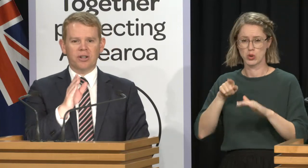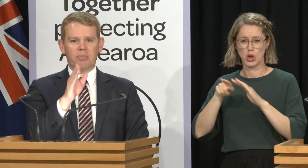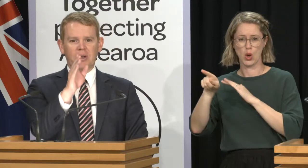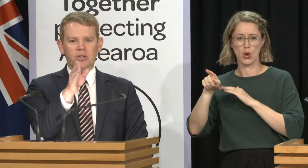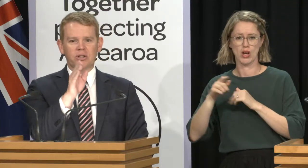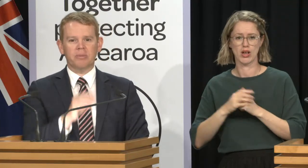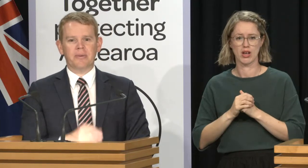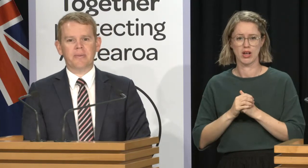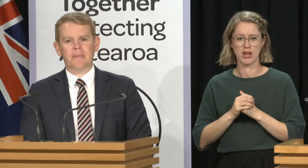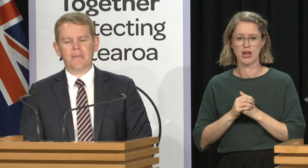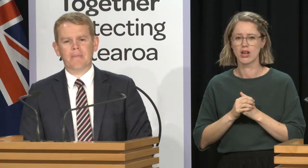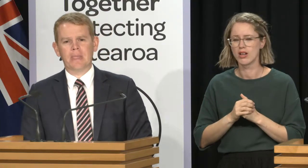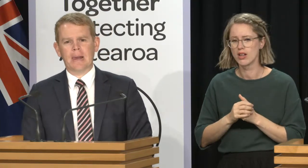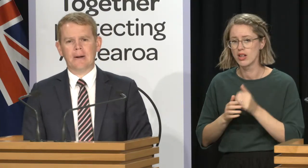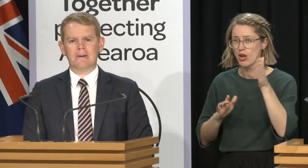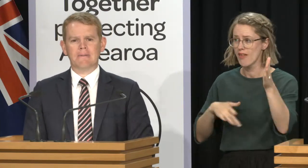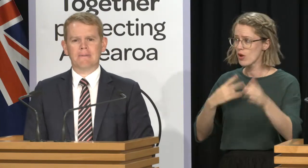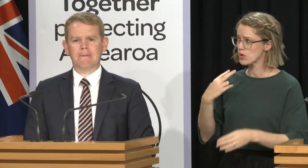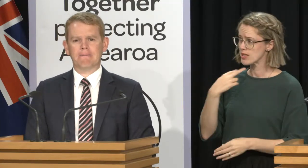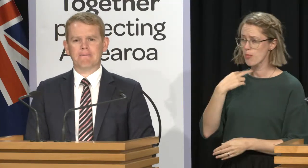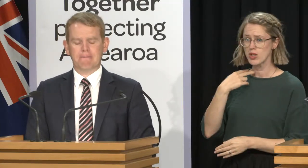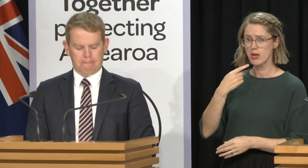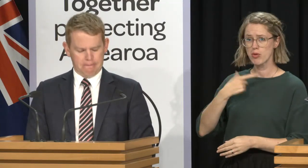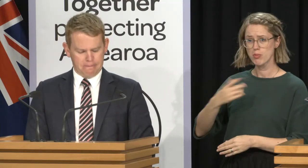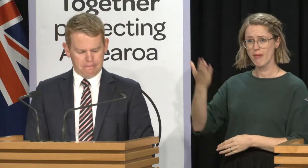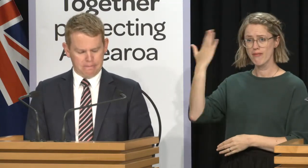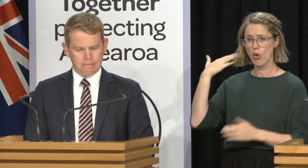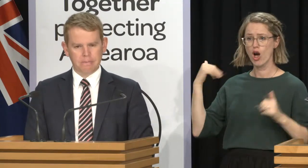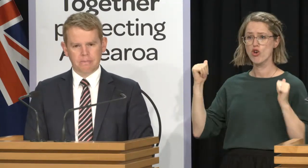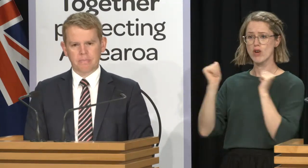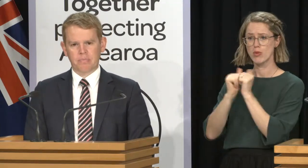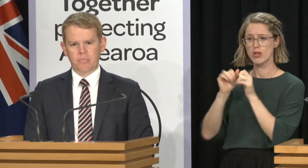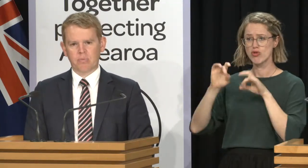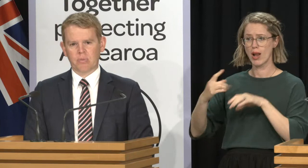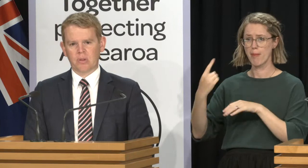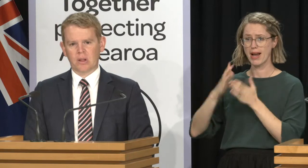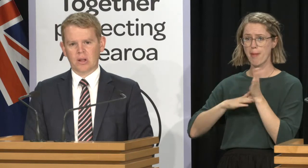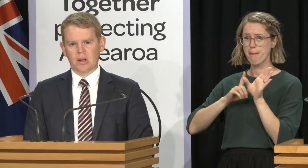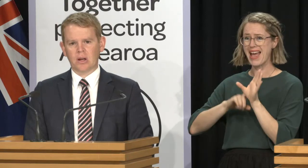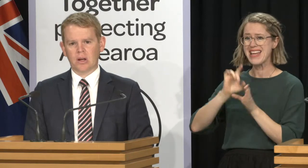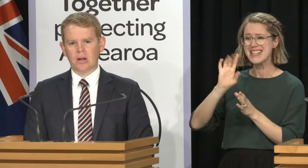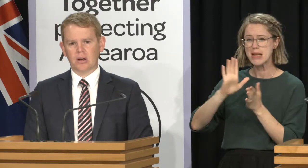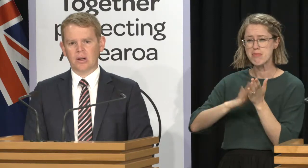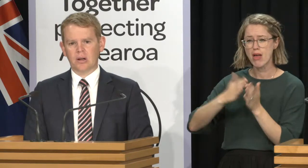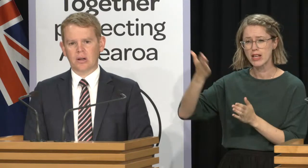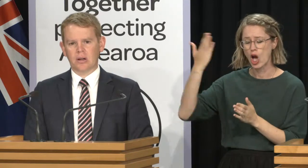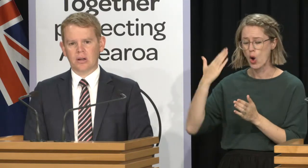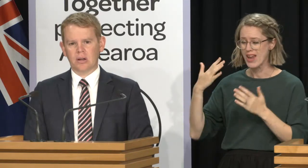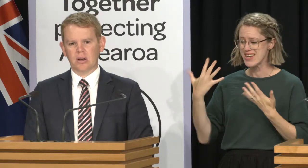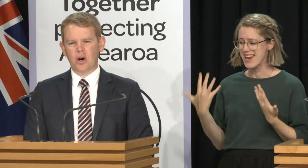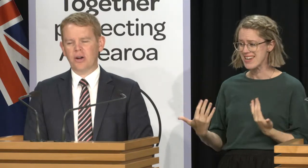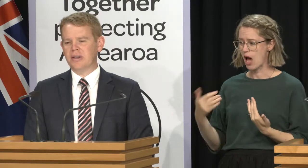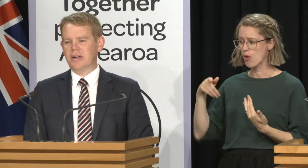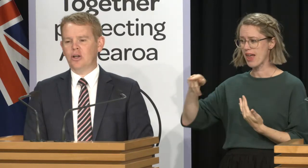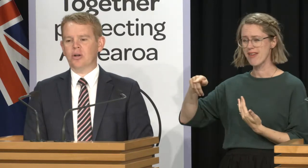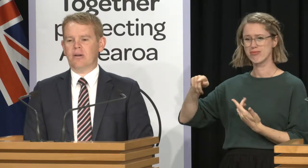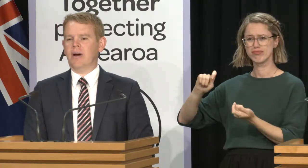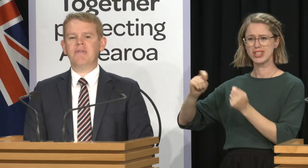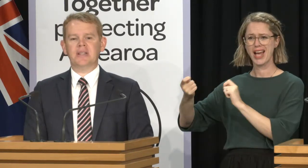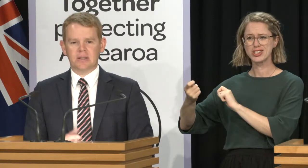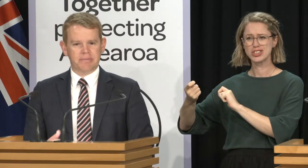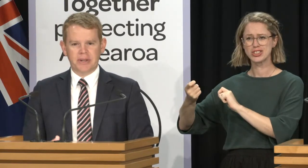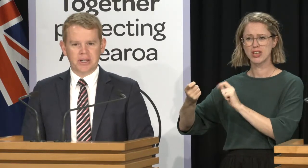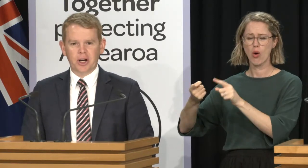because I've got to go to the question. Is that given you agreed with the Australian government to do that back in May? That's 10 months ago, and now you're having to change routes, change